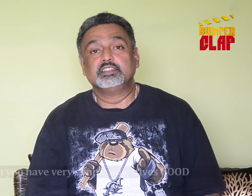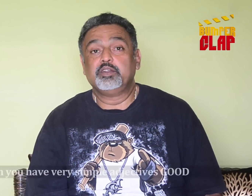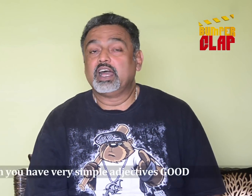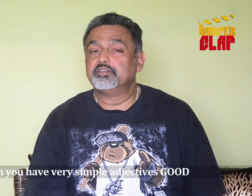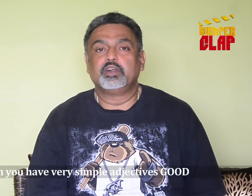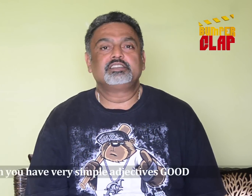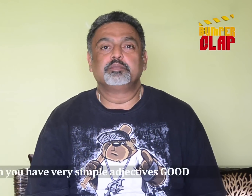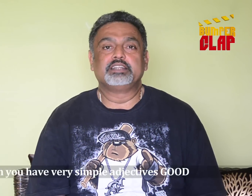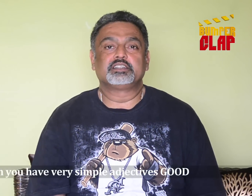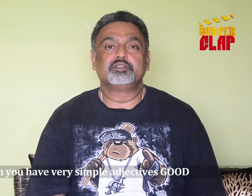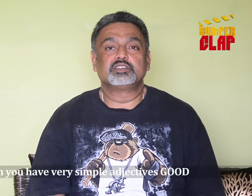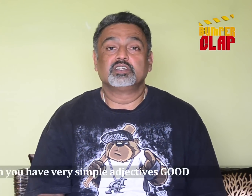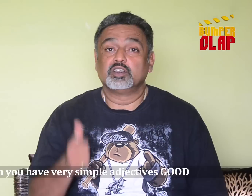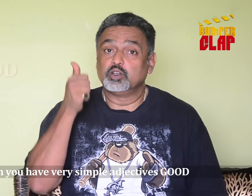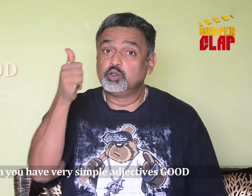Then you have very simple adjectives. Good.